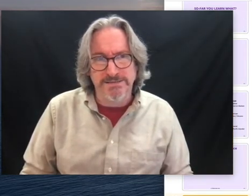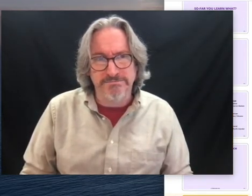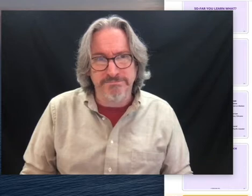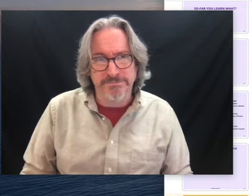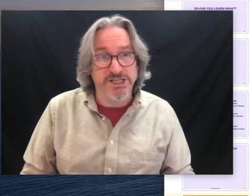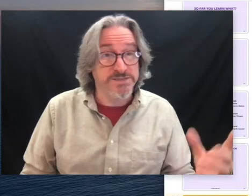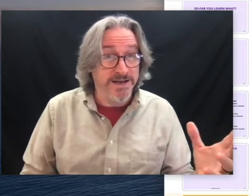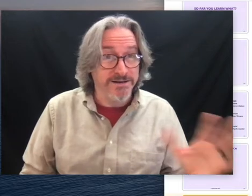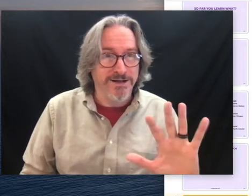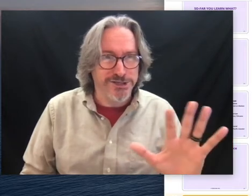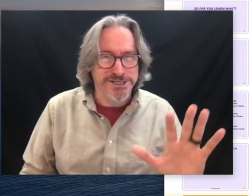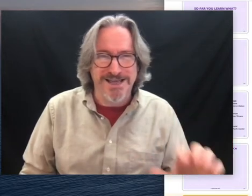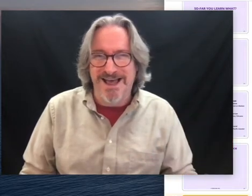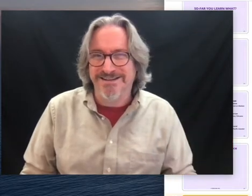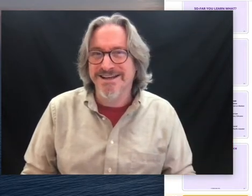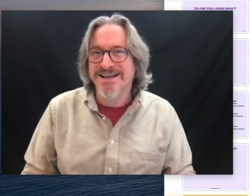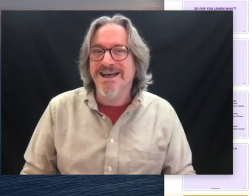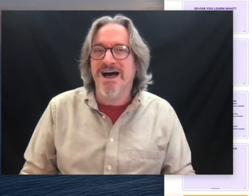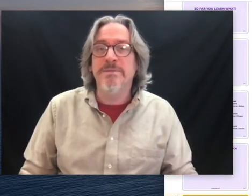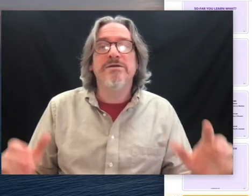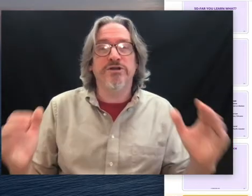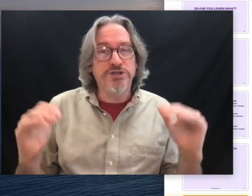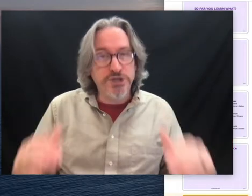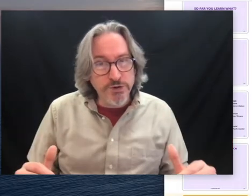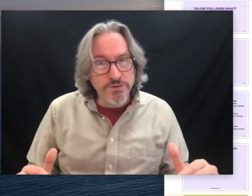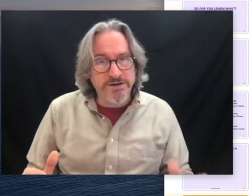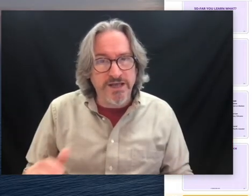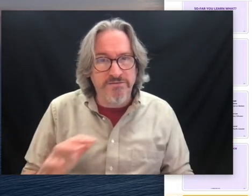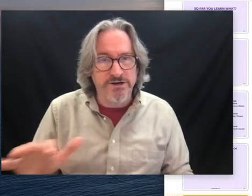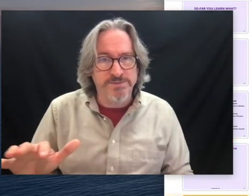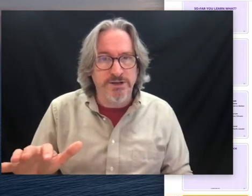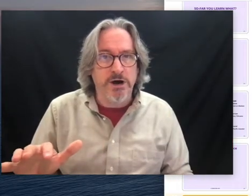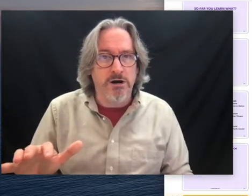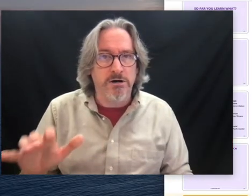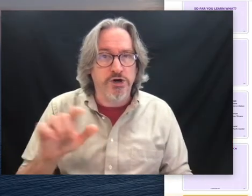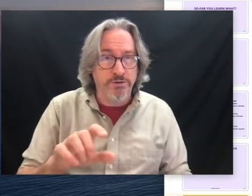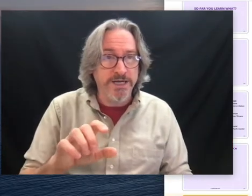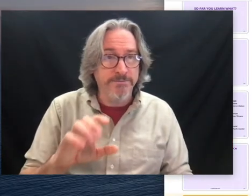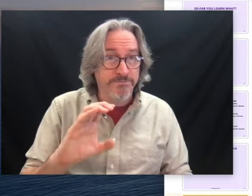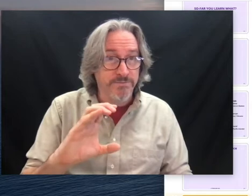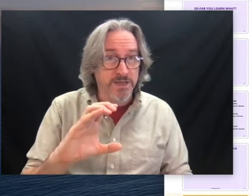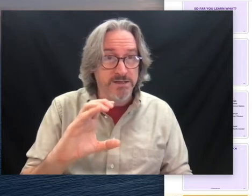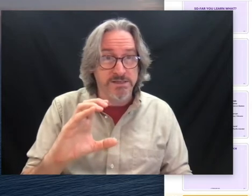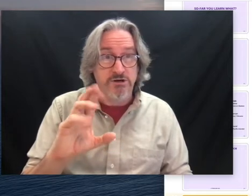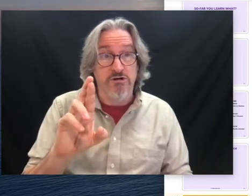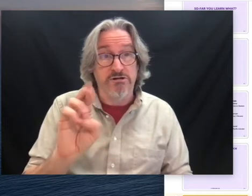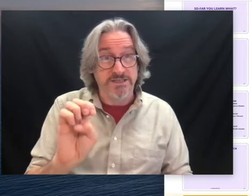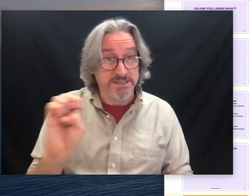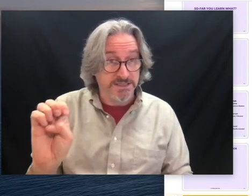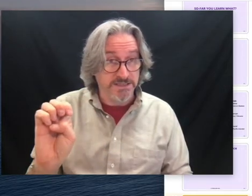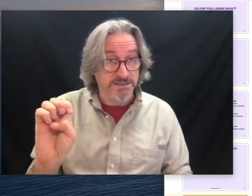rant suspended. I'll just say that. The two that get fingerspelled are Cree